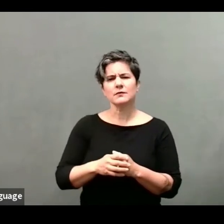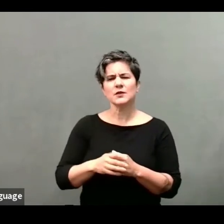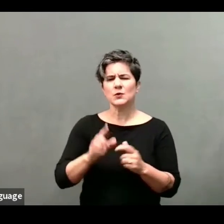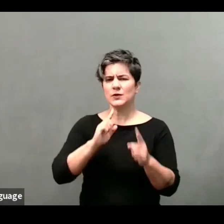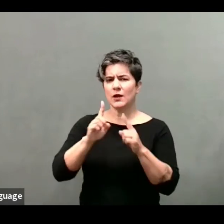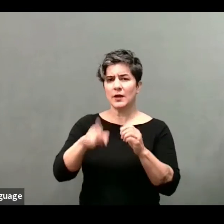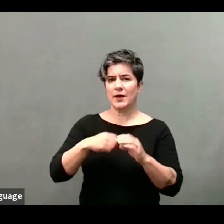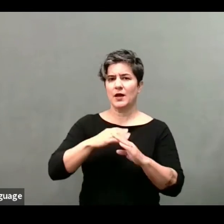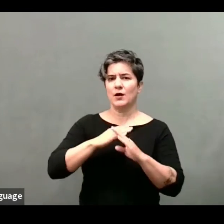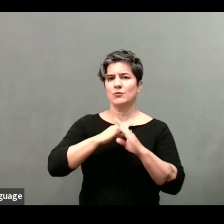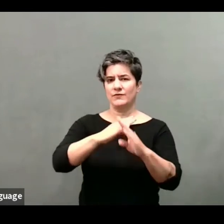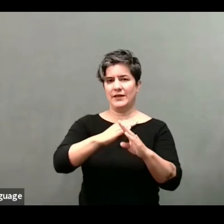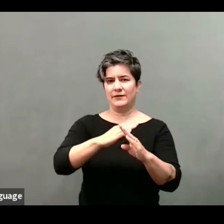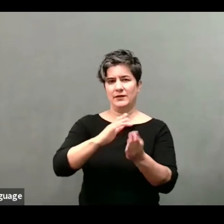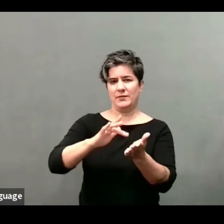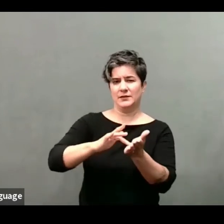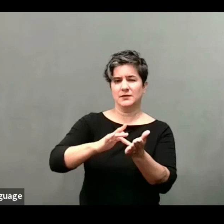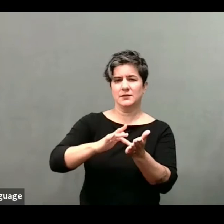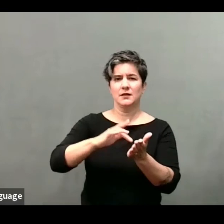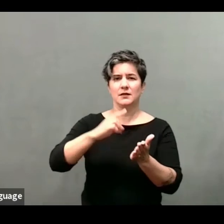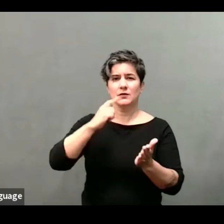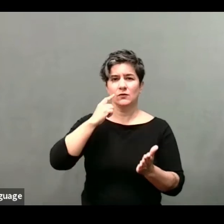preventative medications for